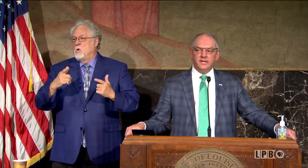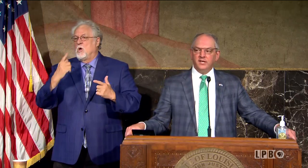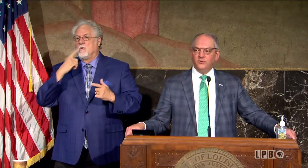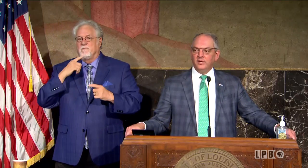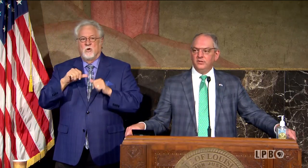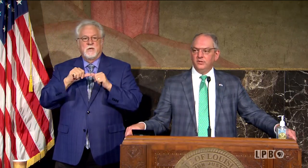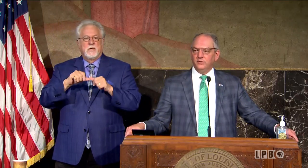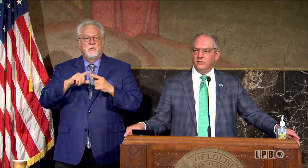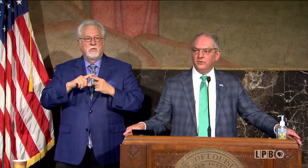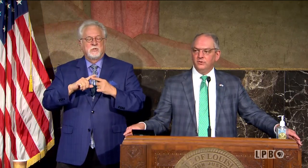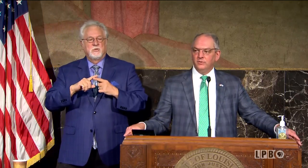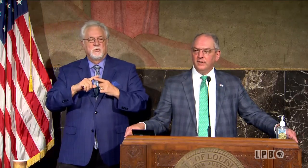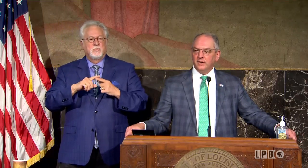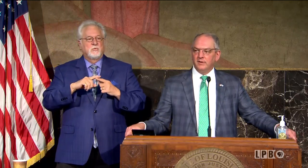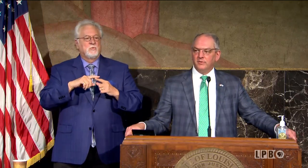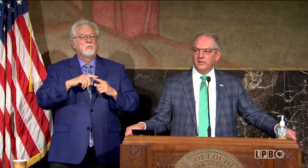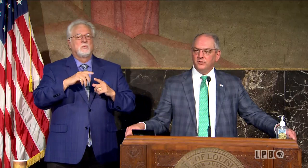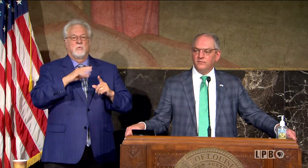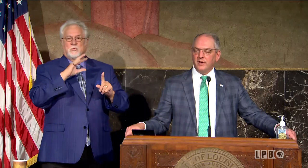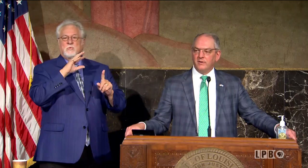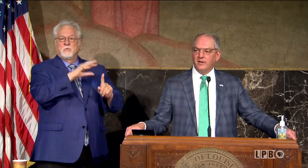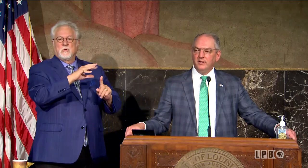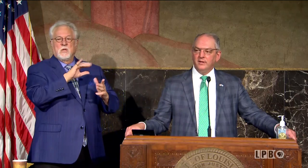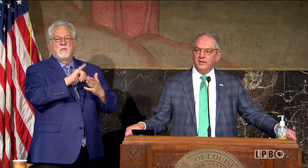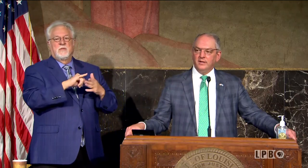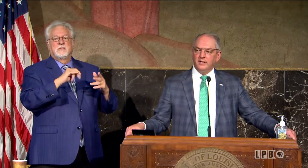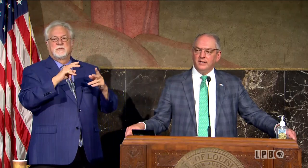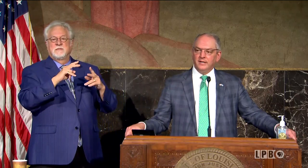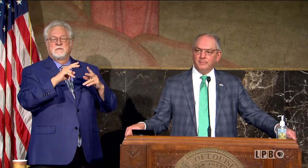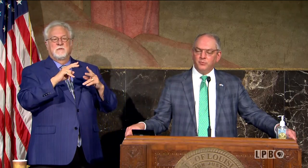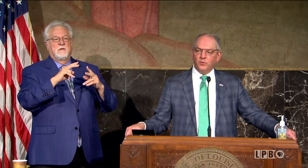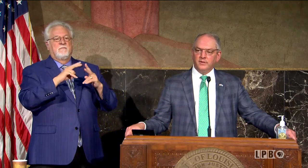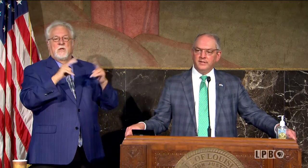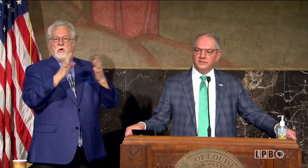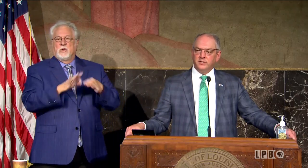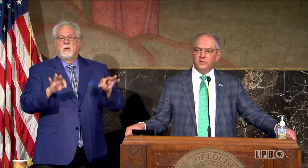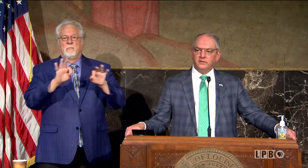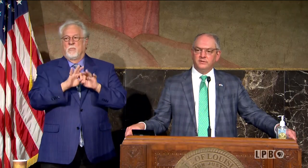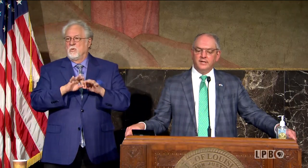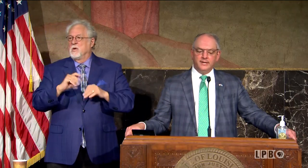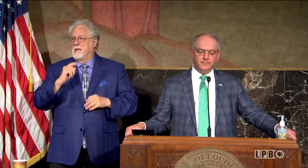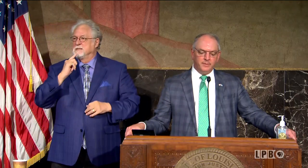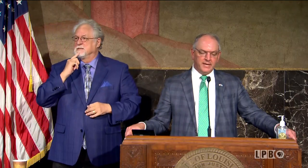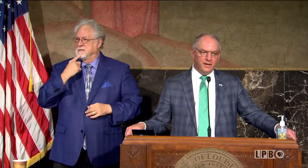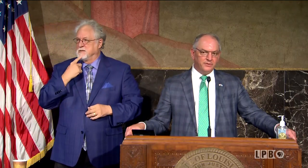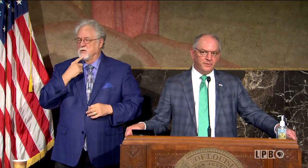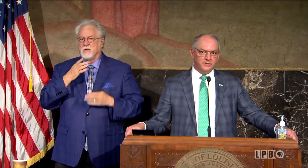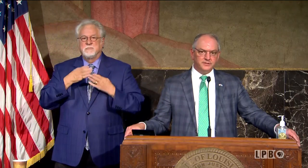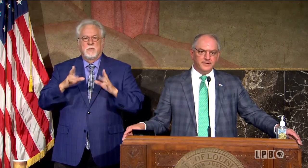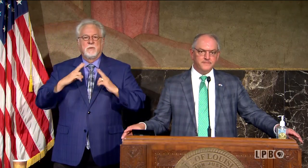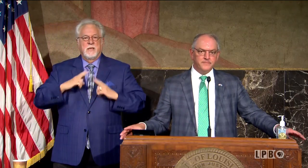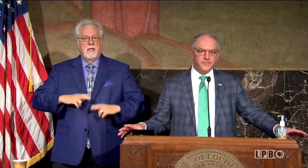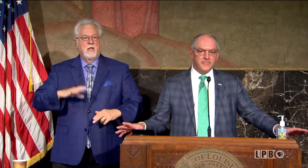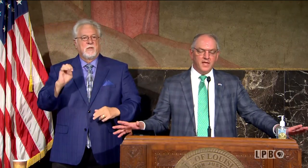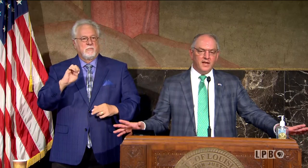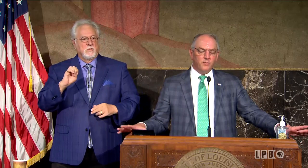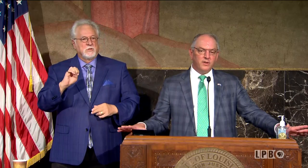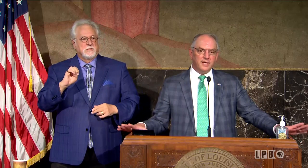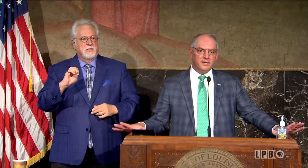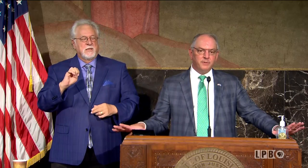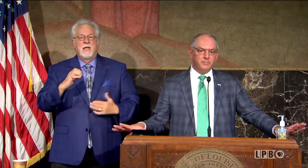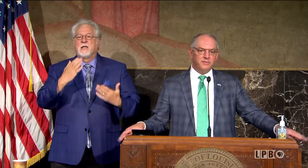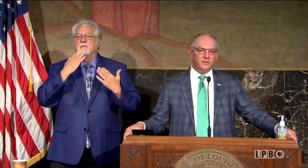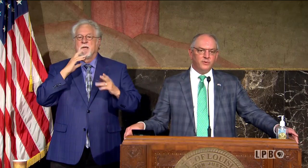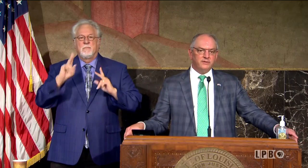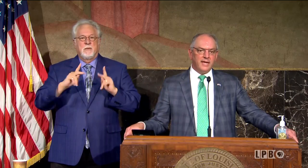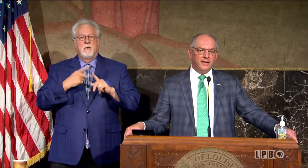for continuing to cover this very important and serious public health emergency. And I want